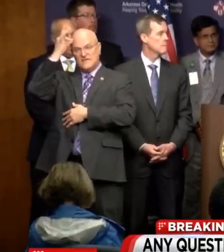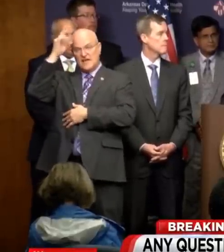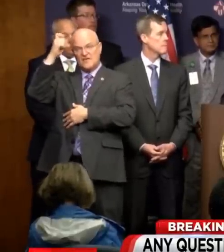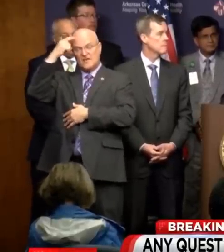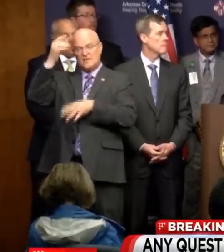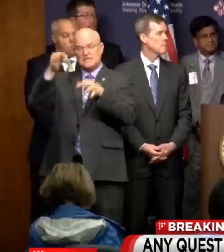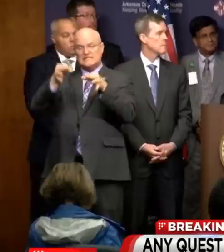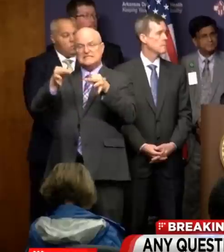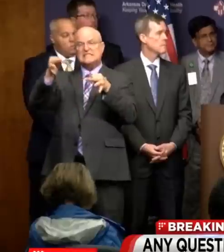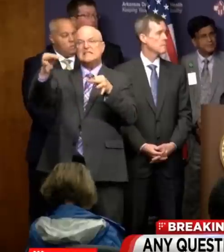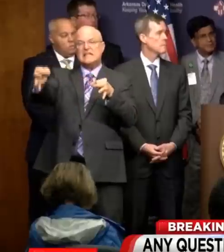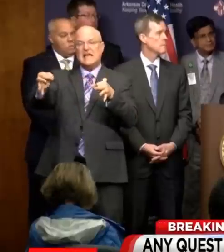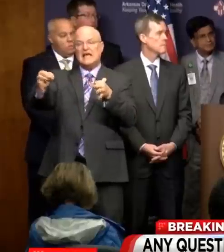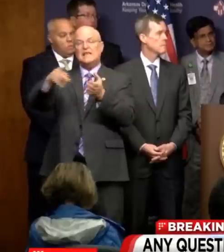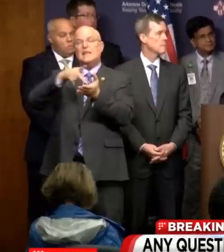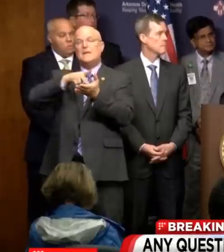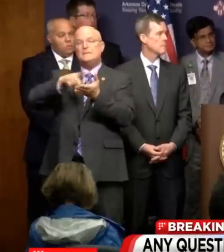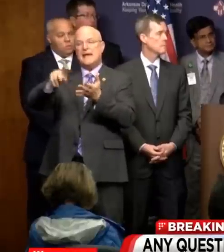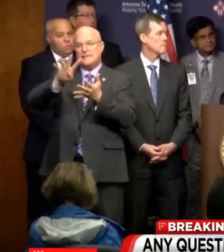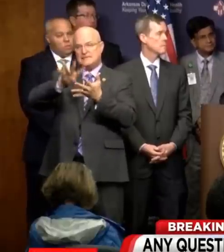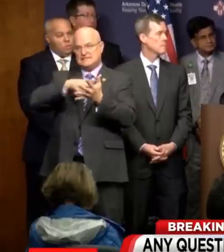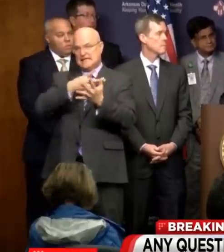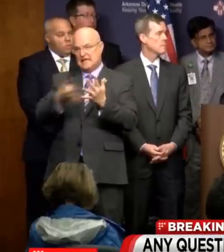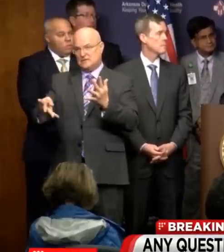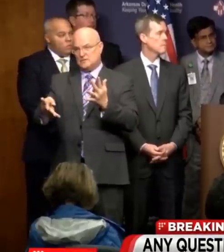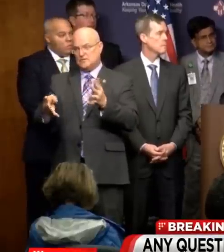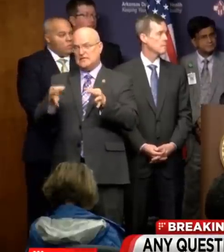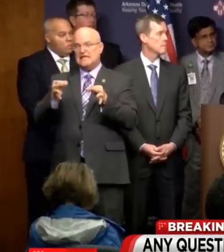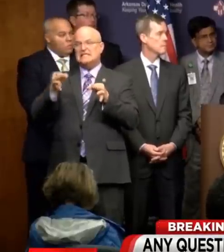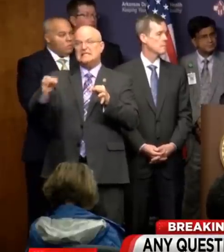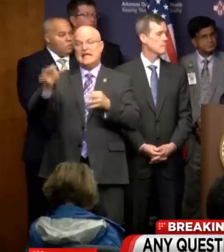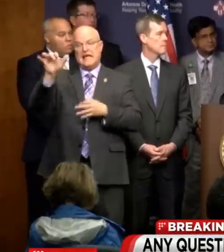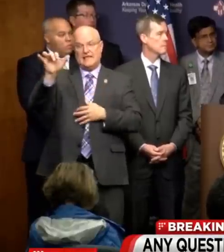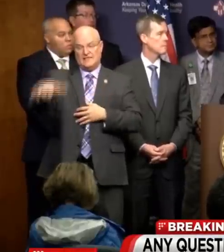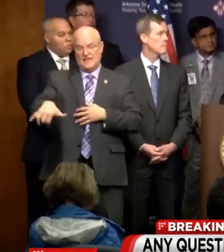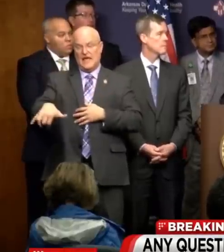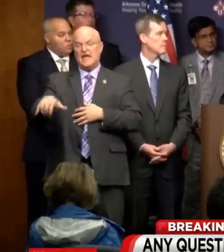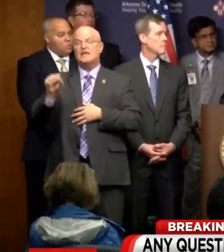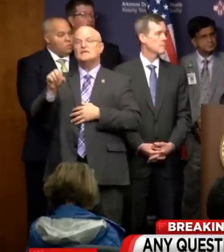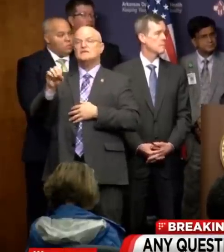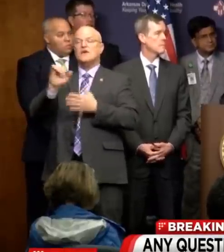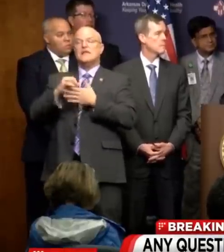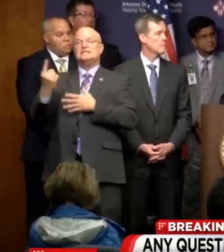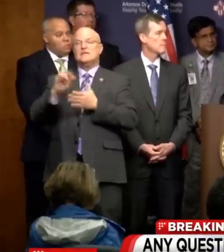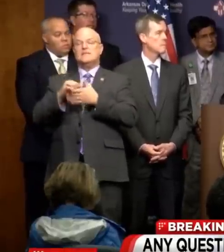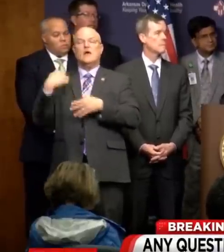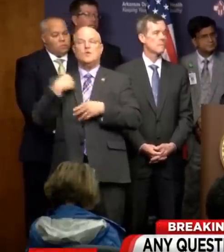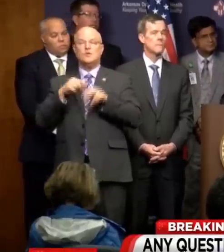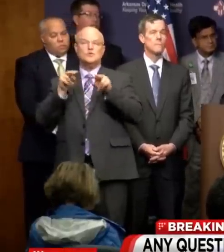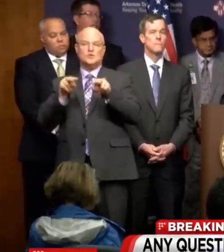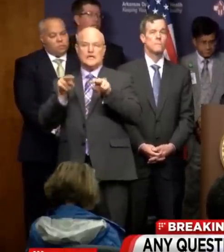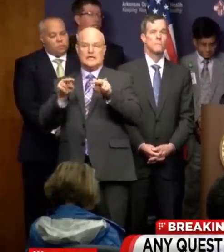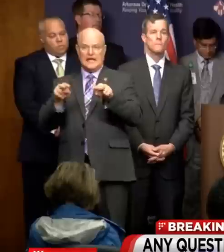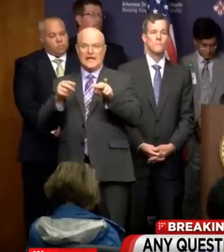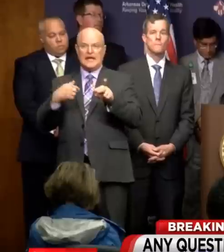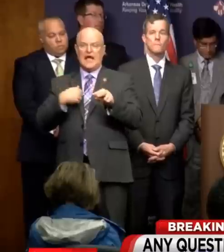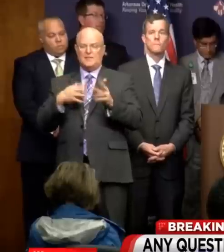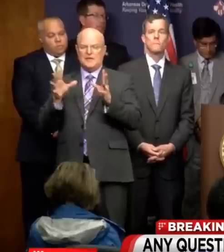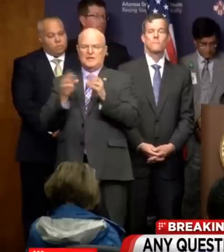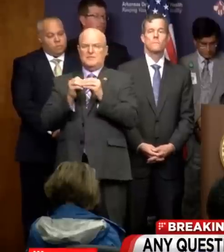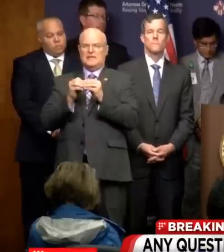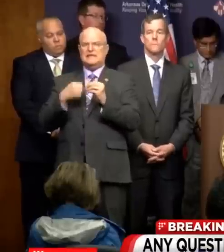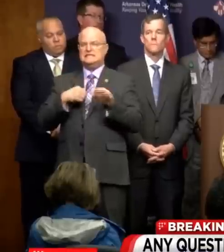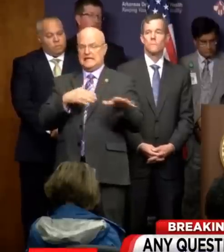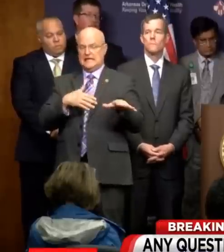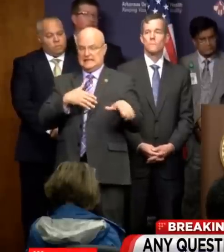government is delaying their payment schedule and delaying that. And so that's something that we're looking at. I'm going to be meeting